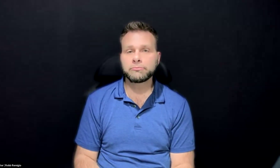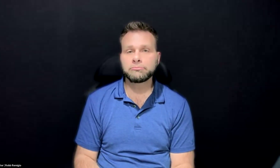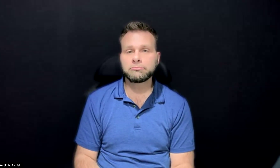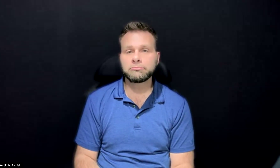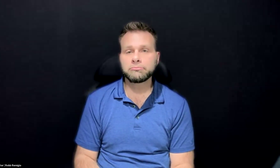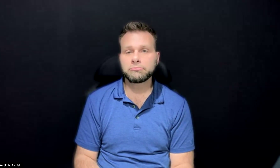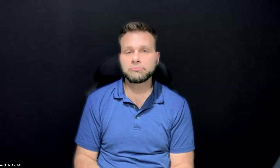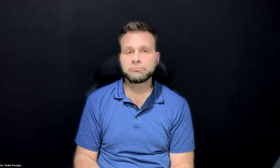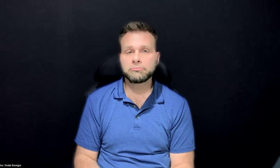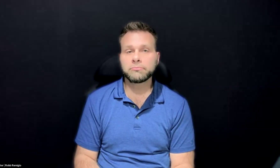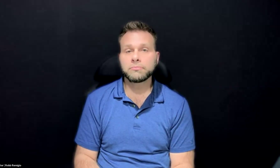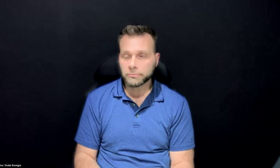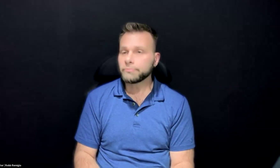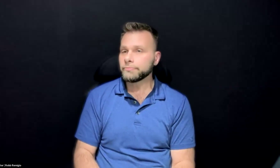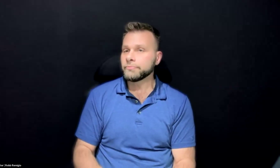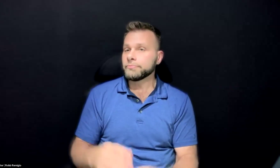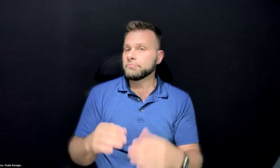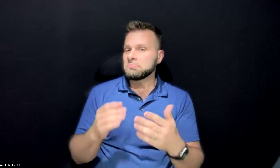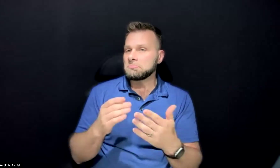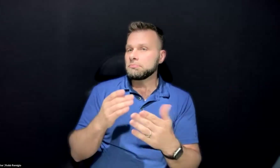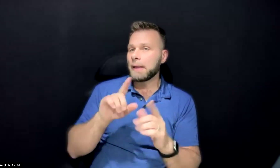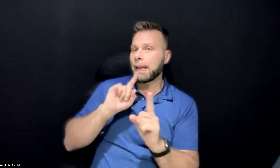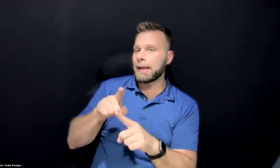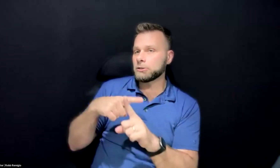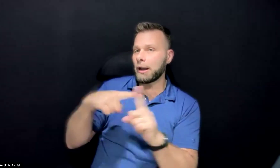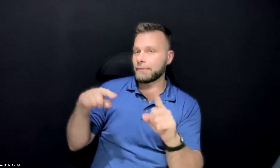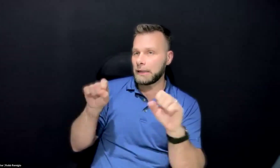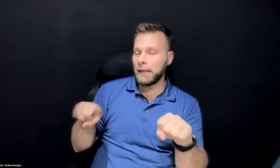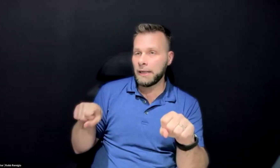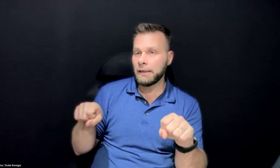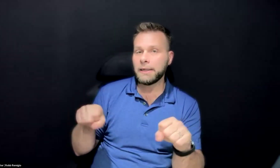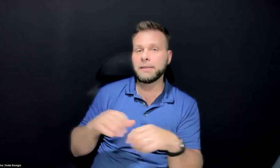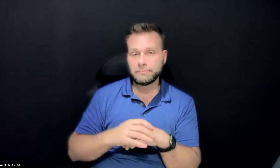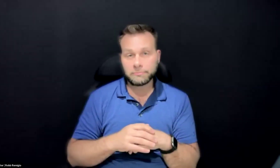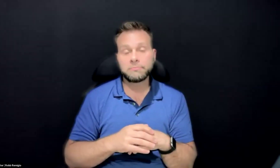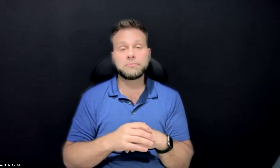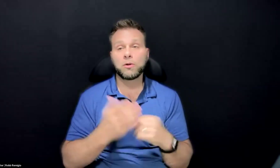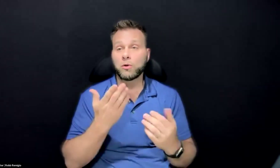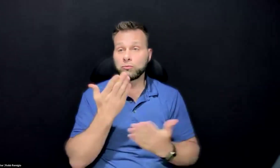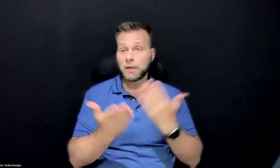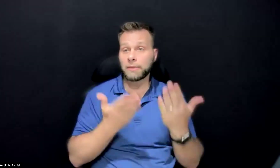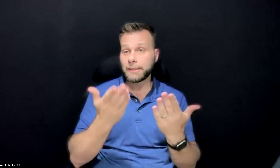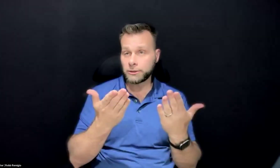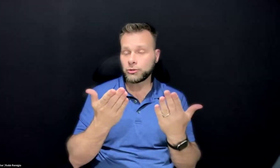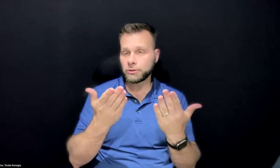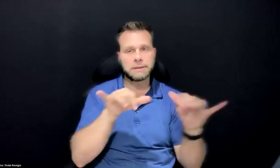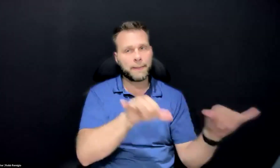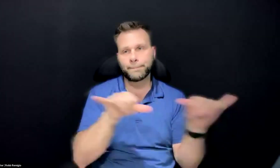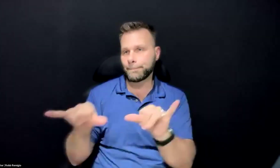I'll take a crack at least part of that. I think, in short, yes, the recommendations are all the